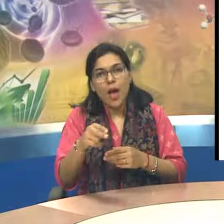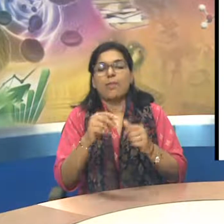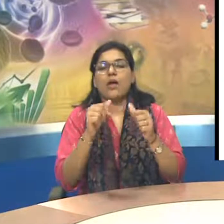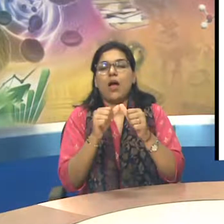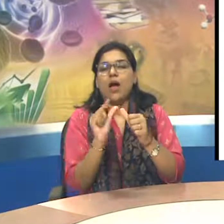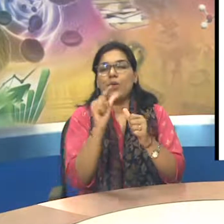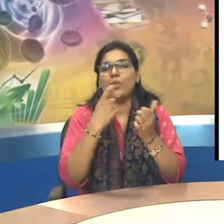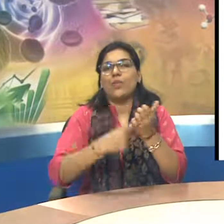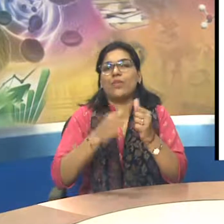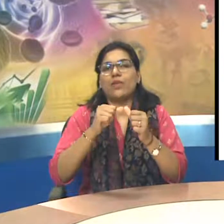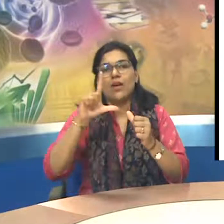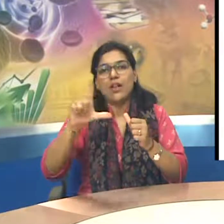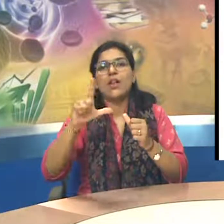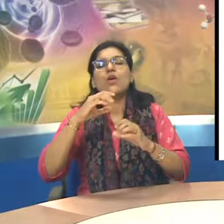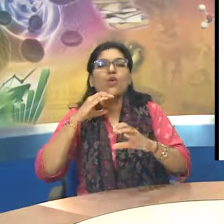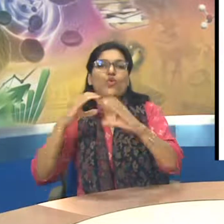oral communication.